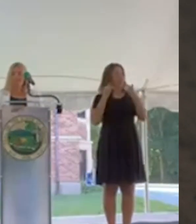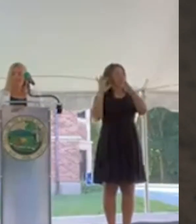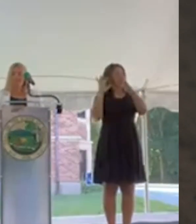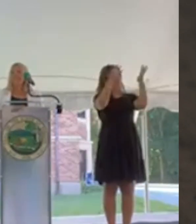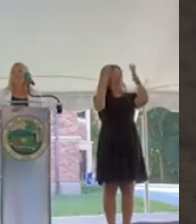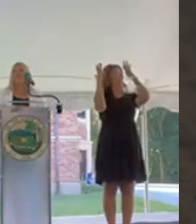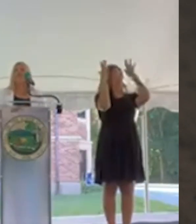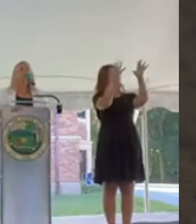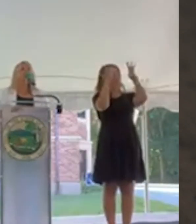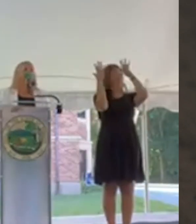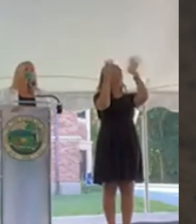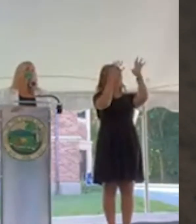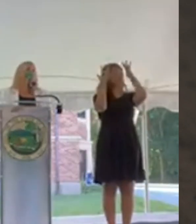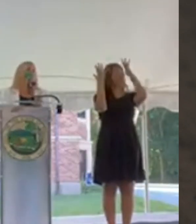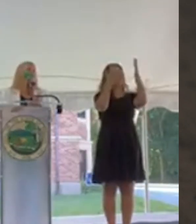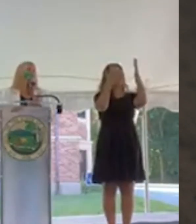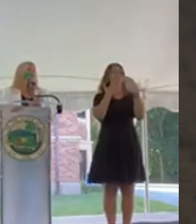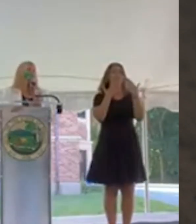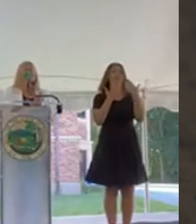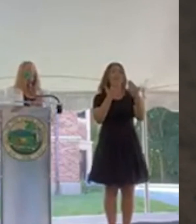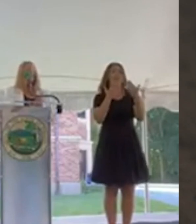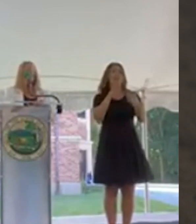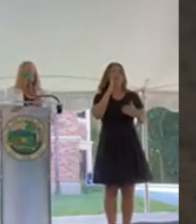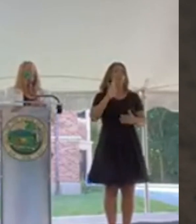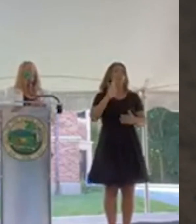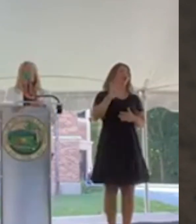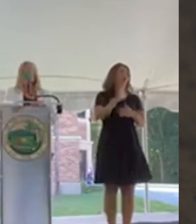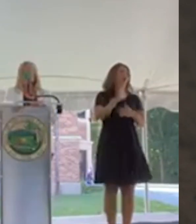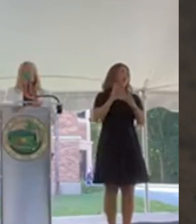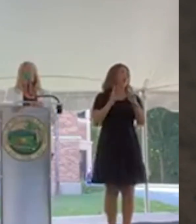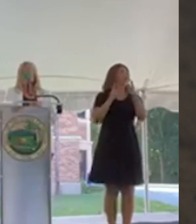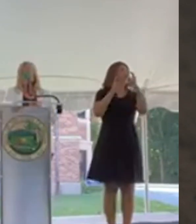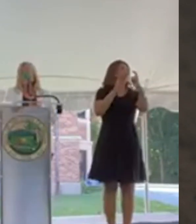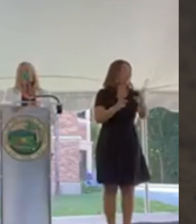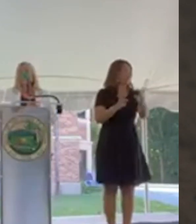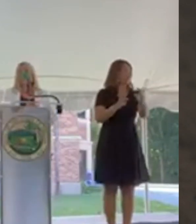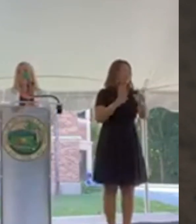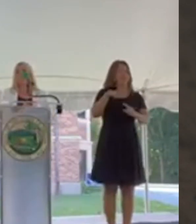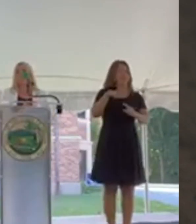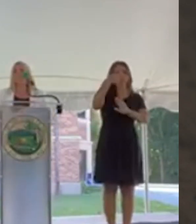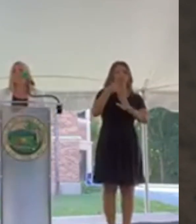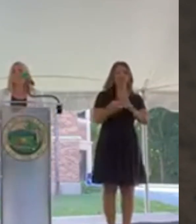of applause and thank you each for your contribution.